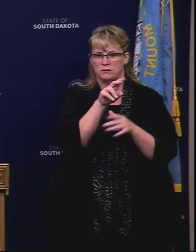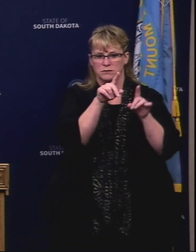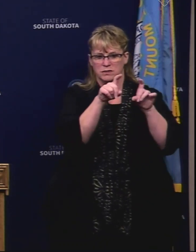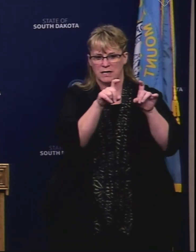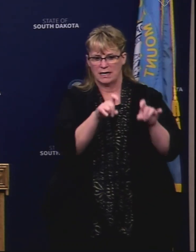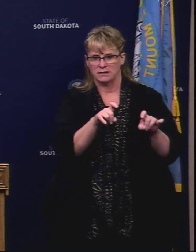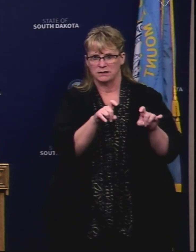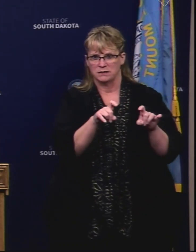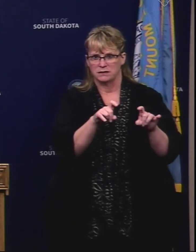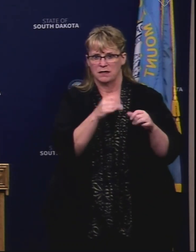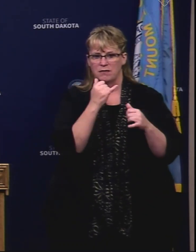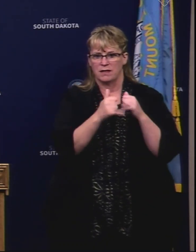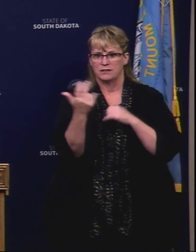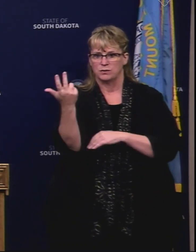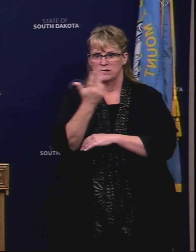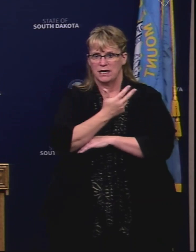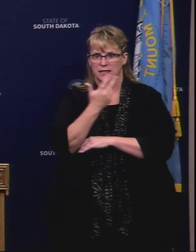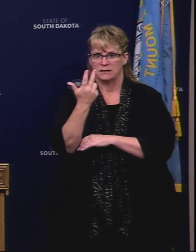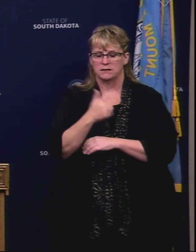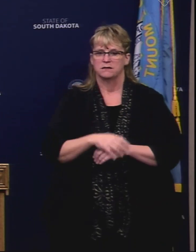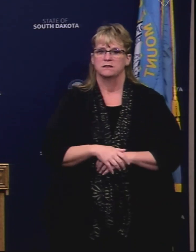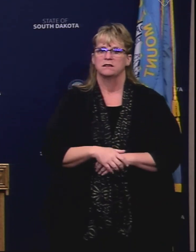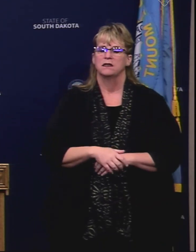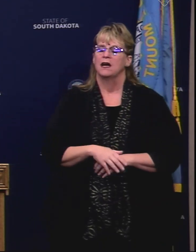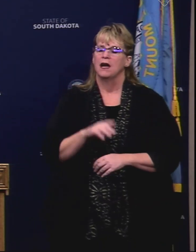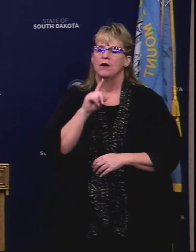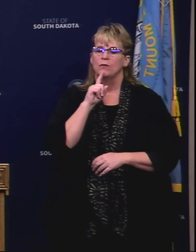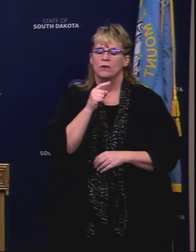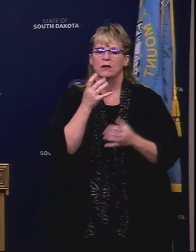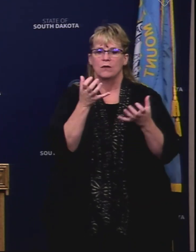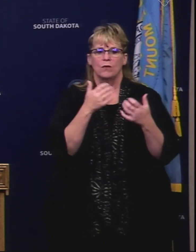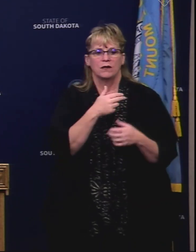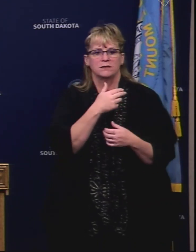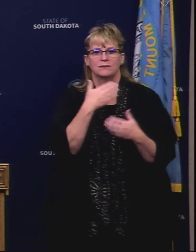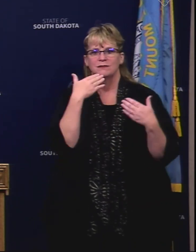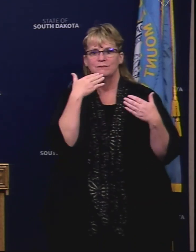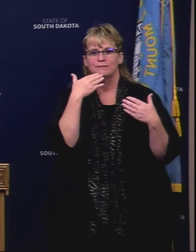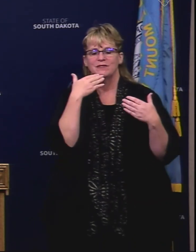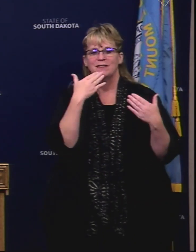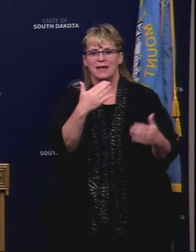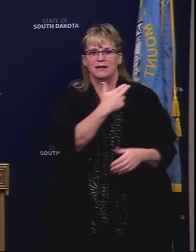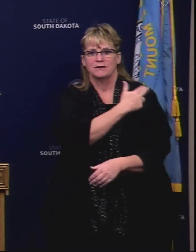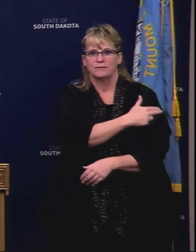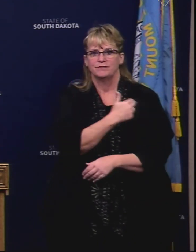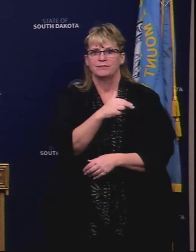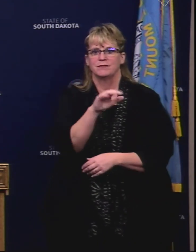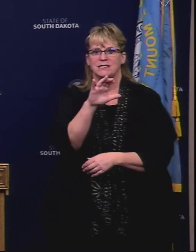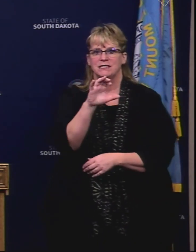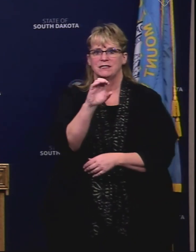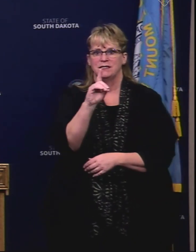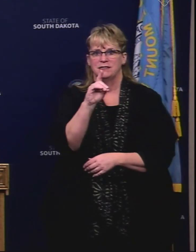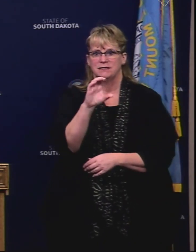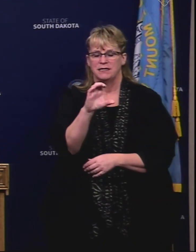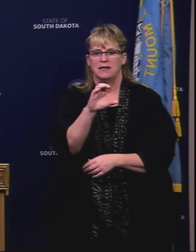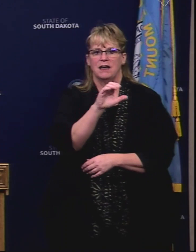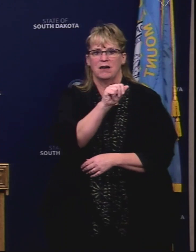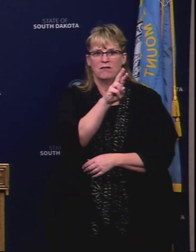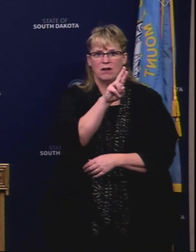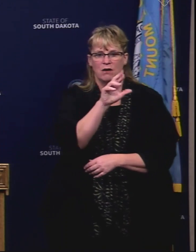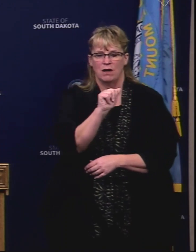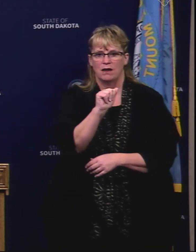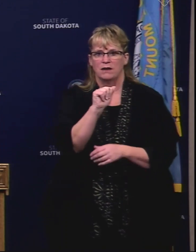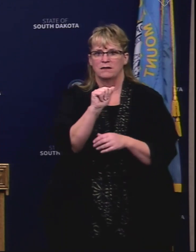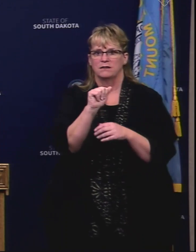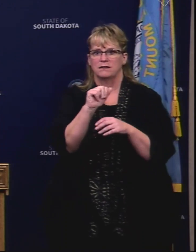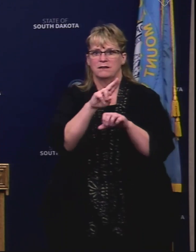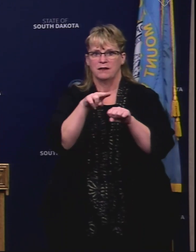taken over the last 3 days. I really want to thank Avera and the CDC, the National Guard, and our Department of